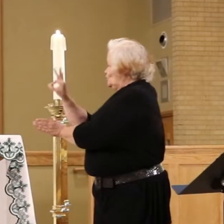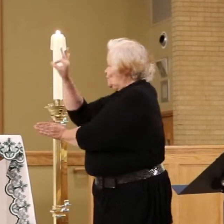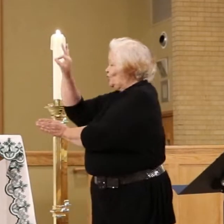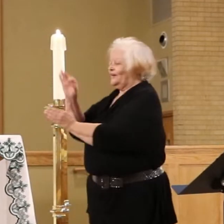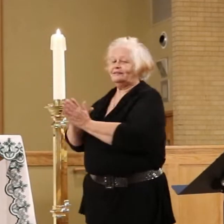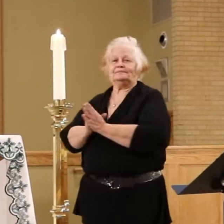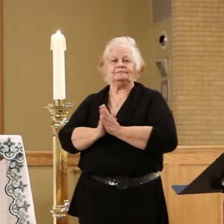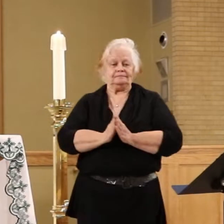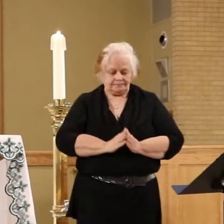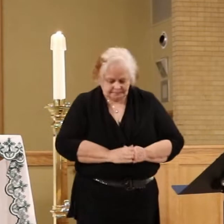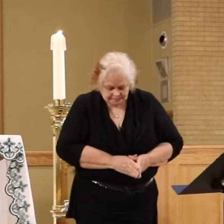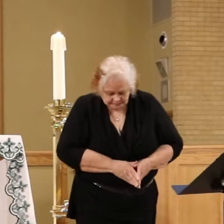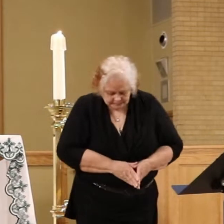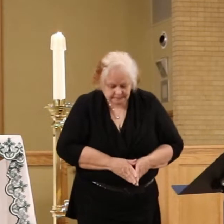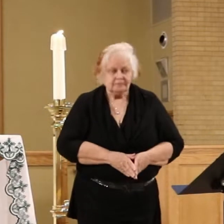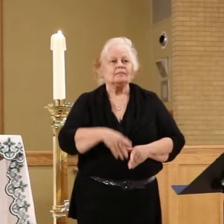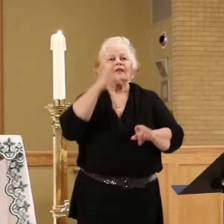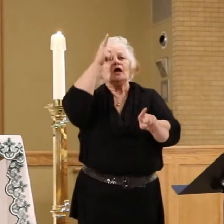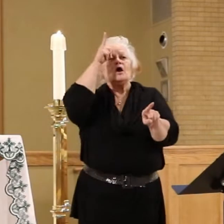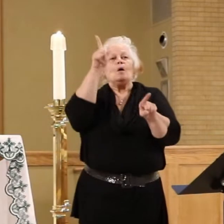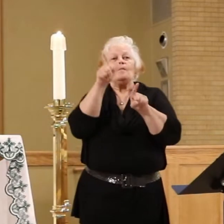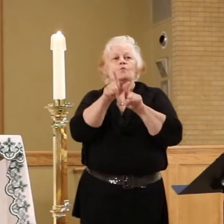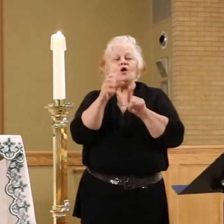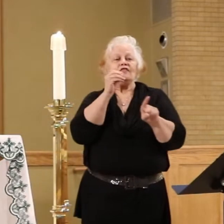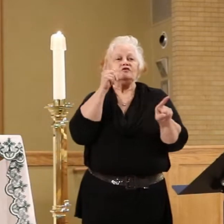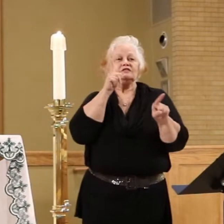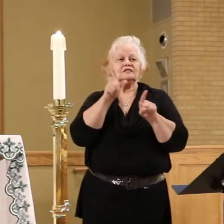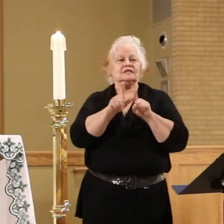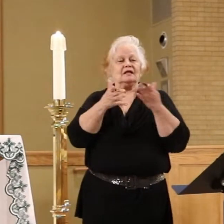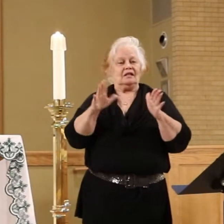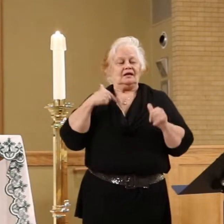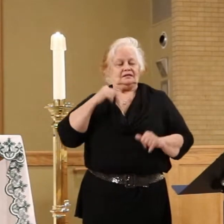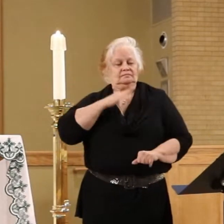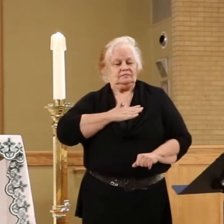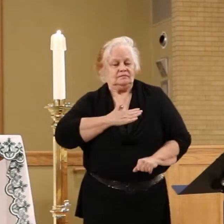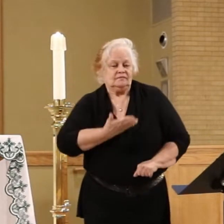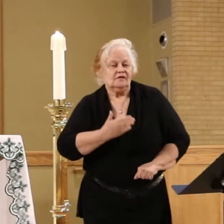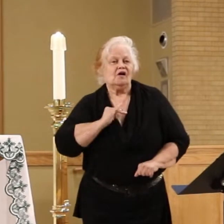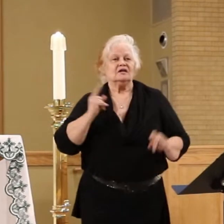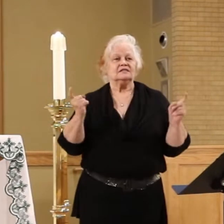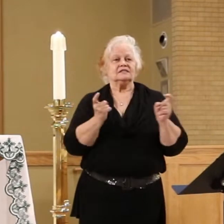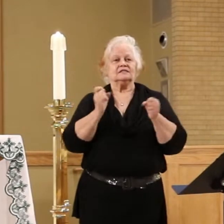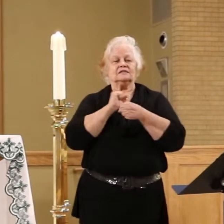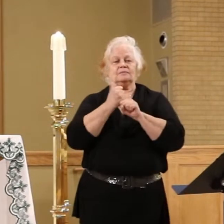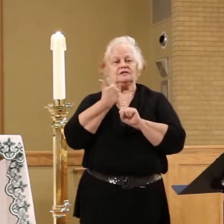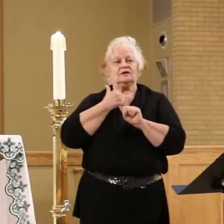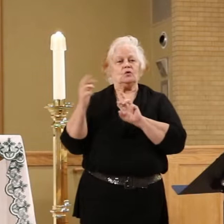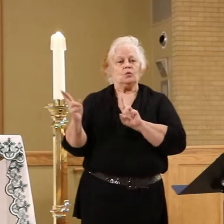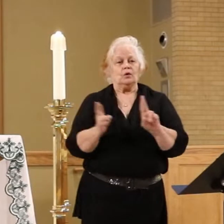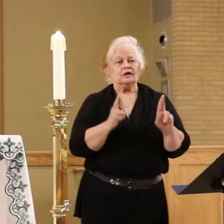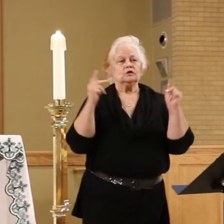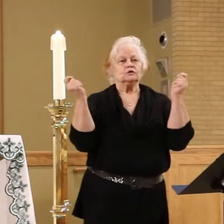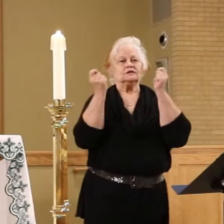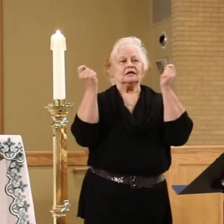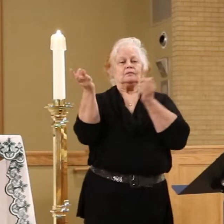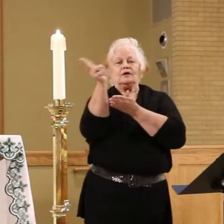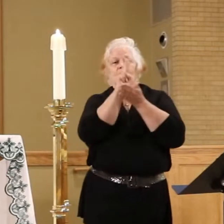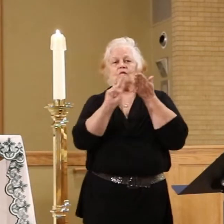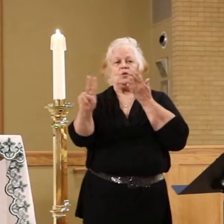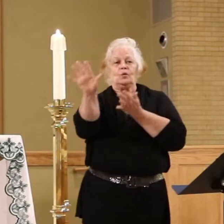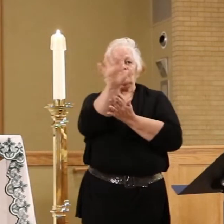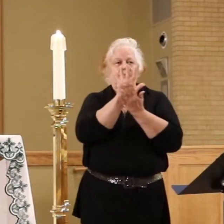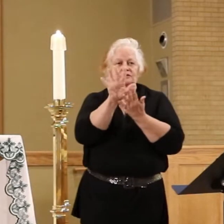spirit. Brothers and sisters, let us acknowledge our sins and so prepare ourselves to celebrate the sacred